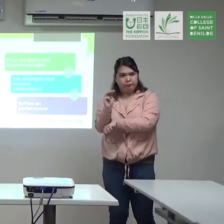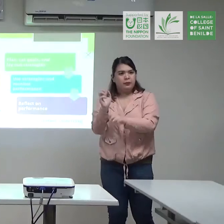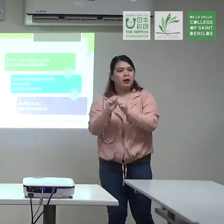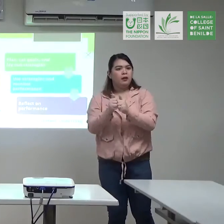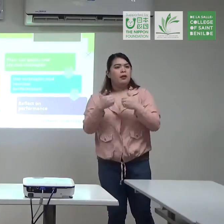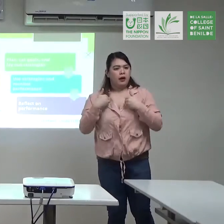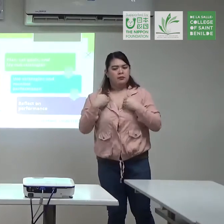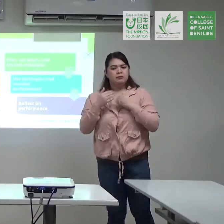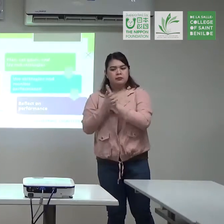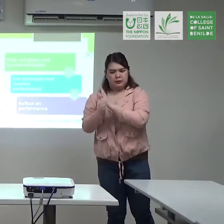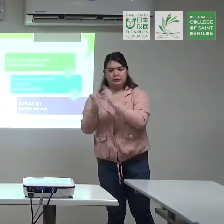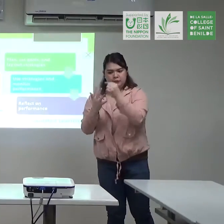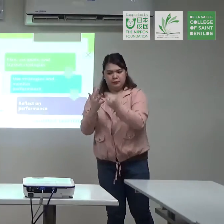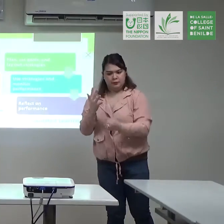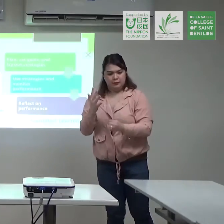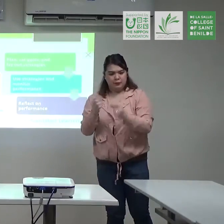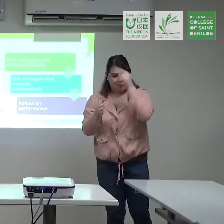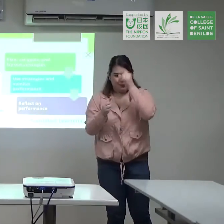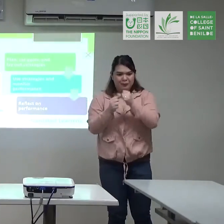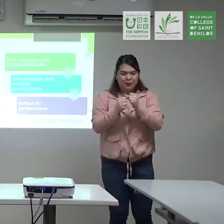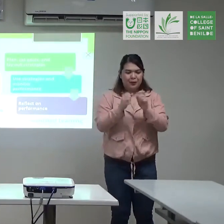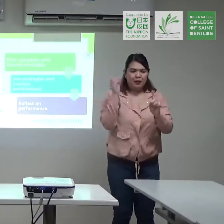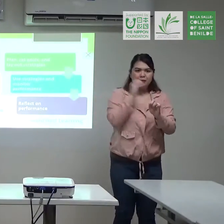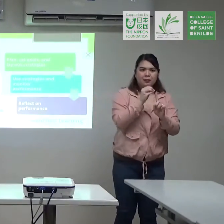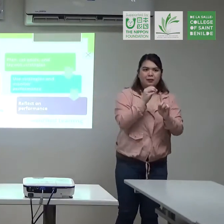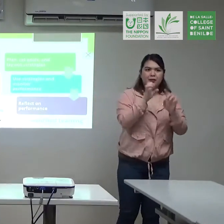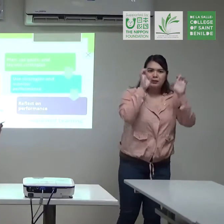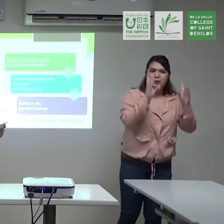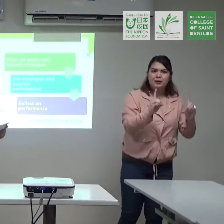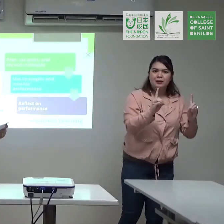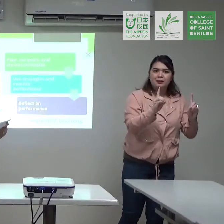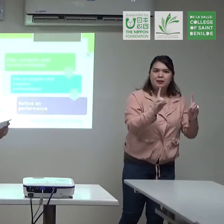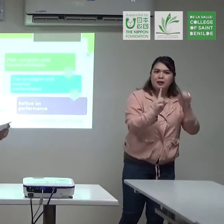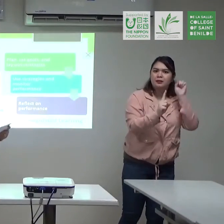skills. Remember, the objective of education